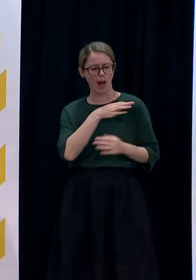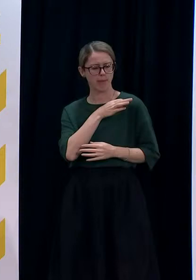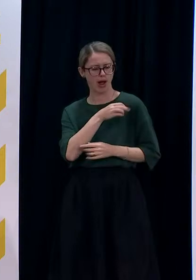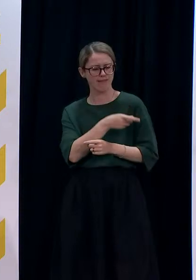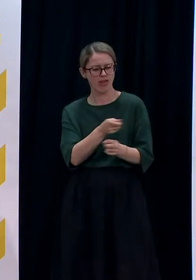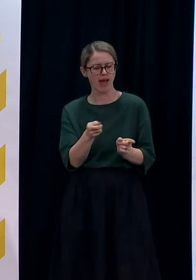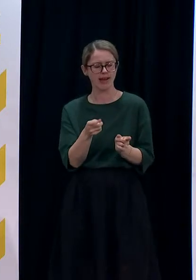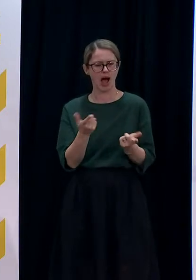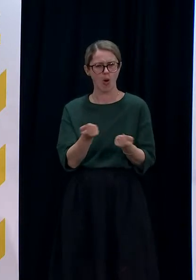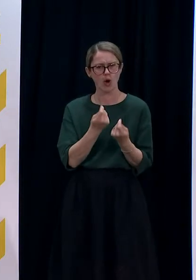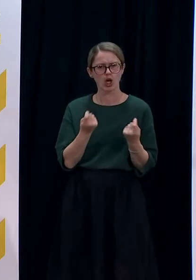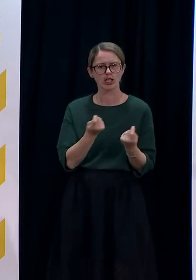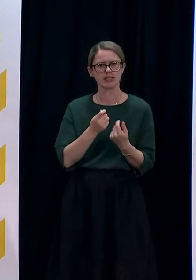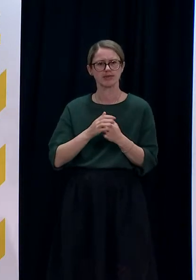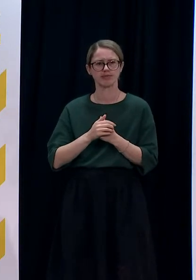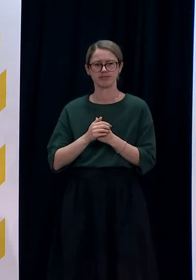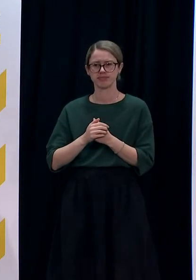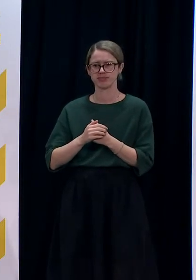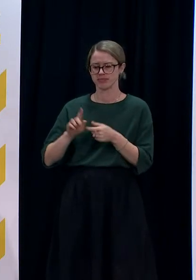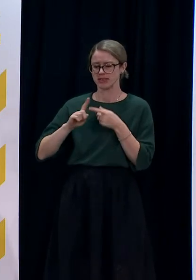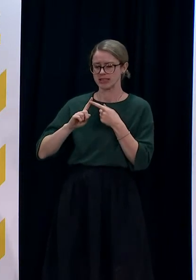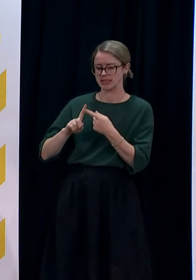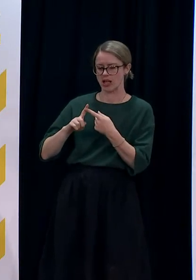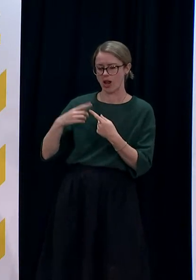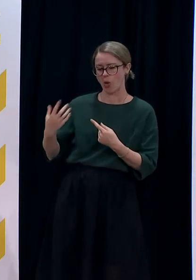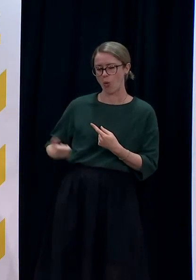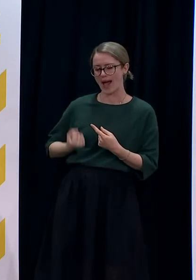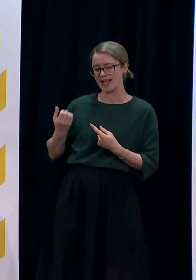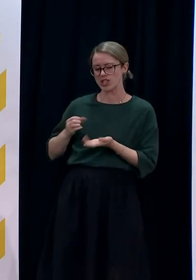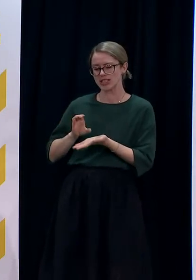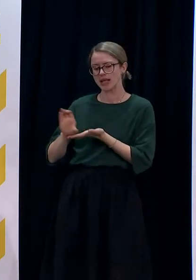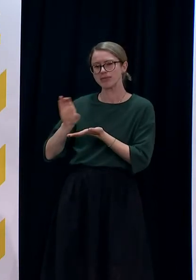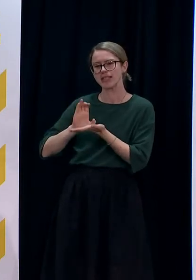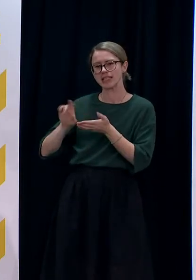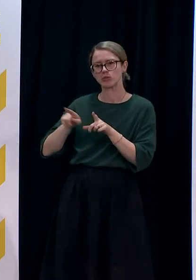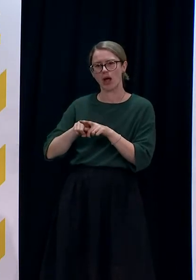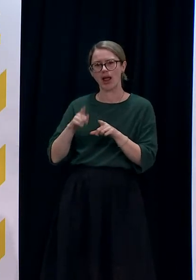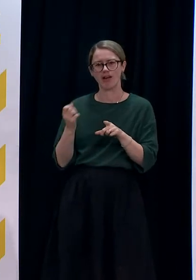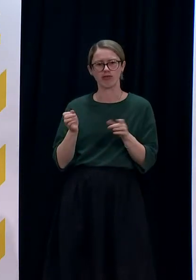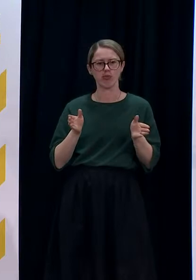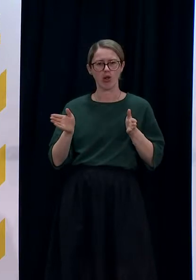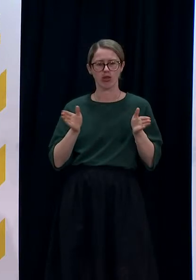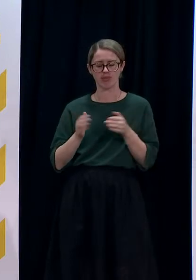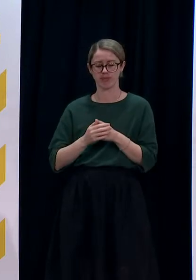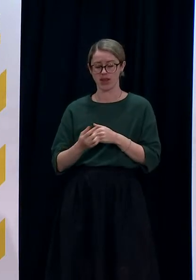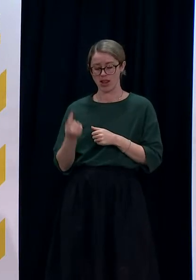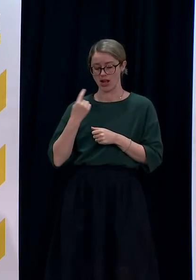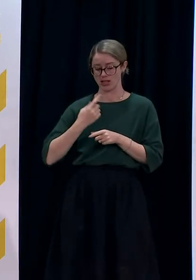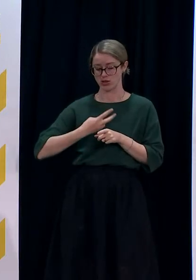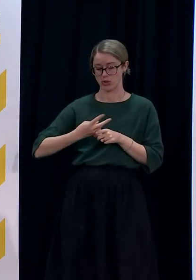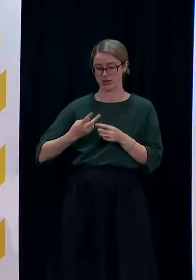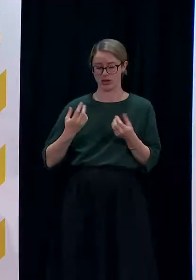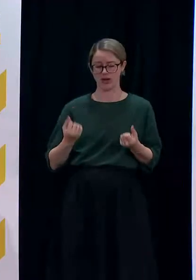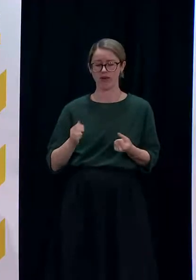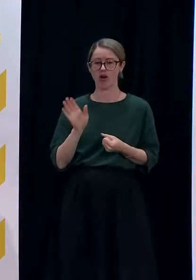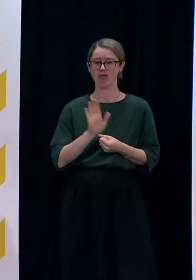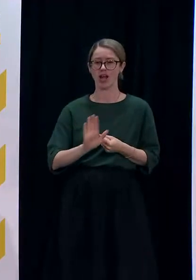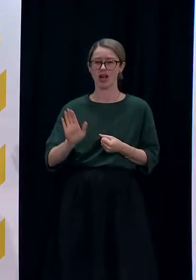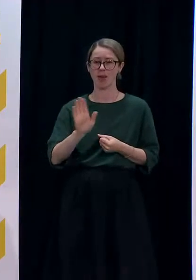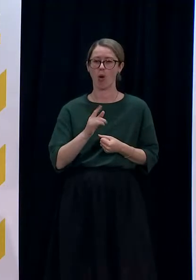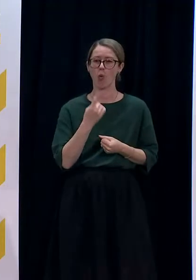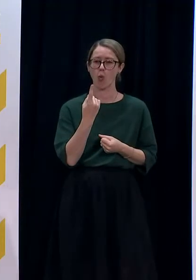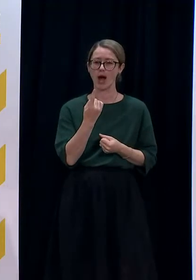it works. We've still got the wage subsidy scheme, and bear in mind over this last fortnight we've just had, just around